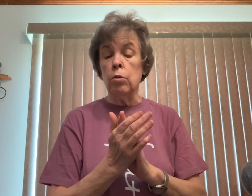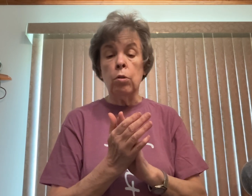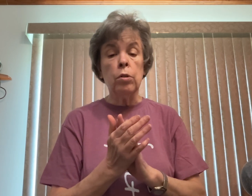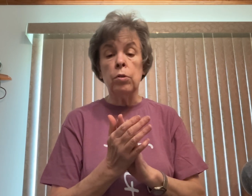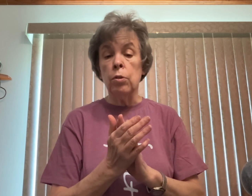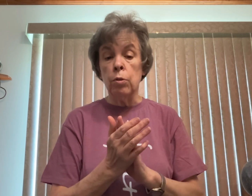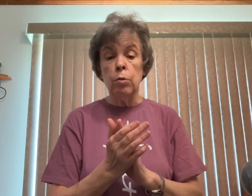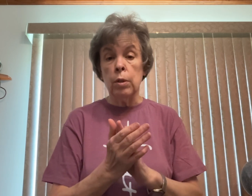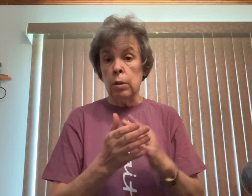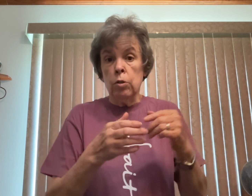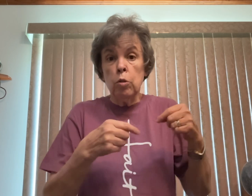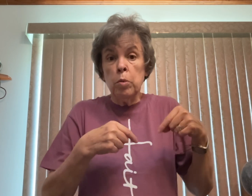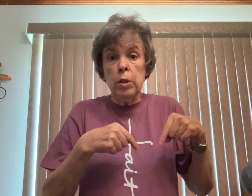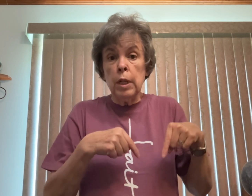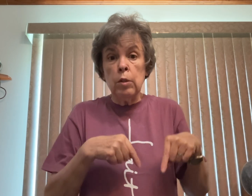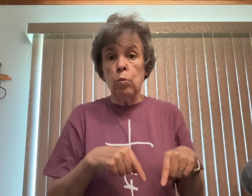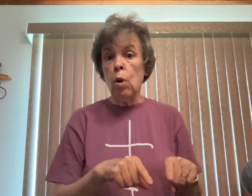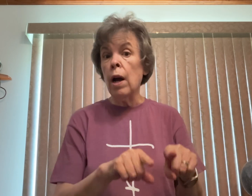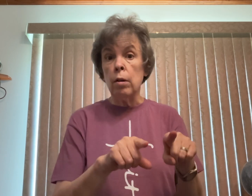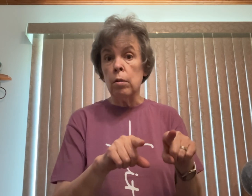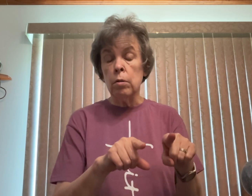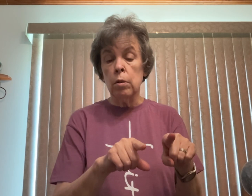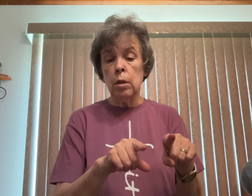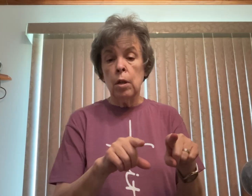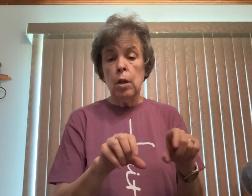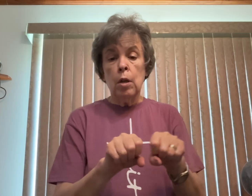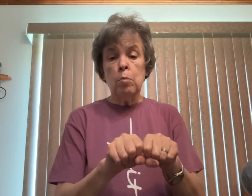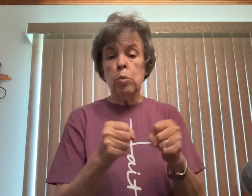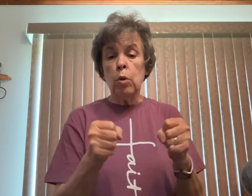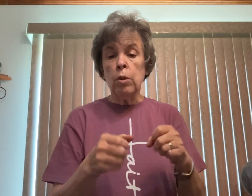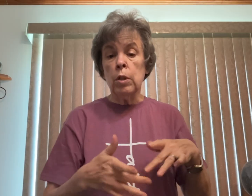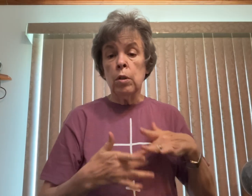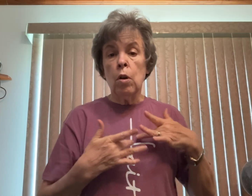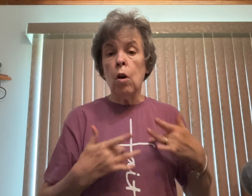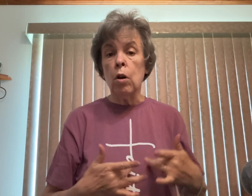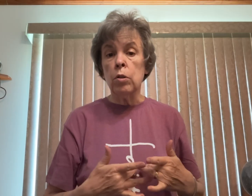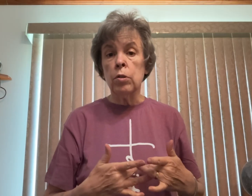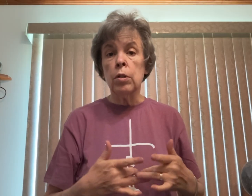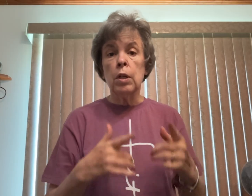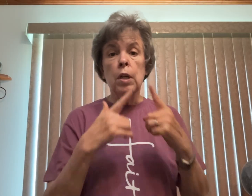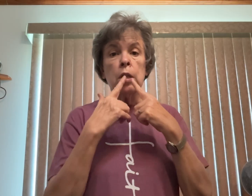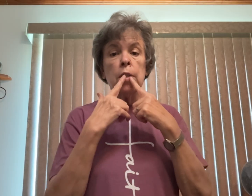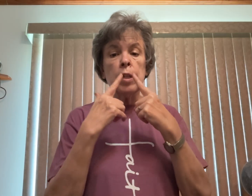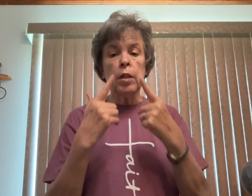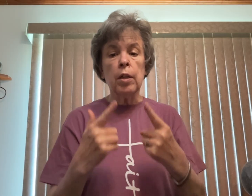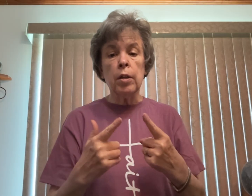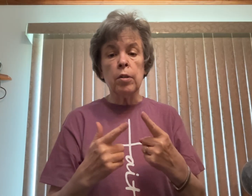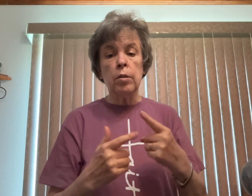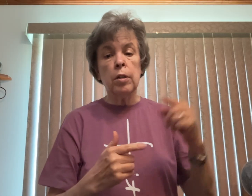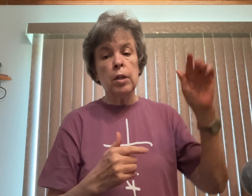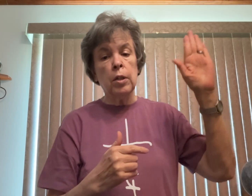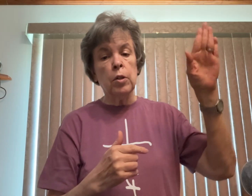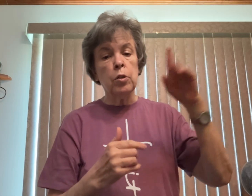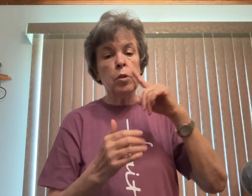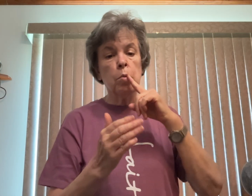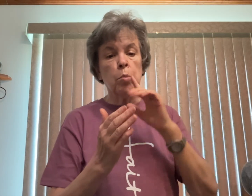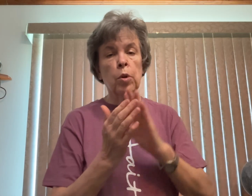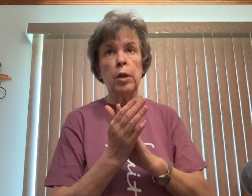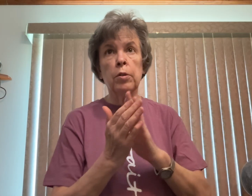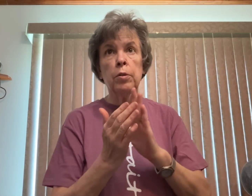could interpret it as while broken hearts declare his praise.